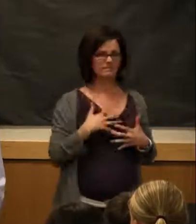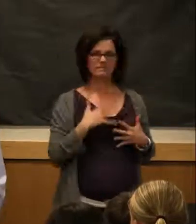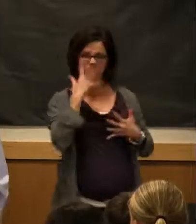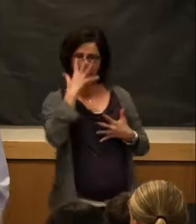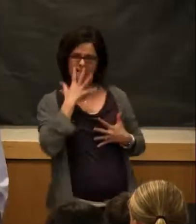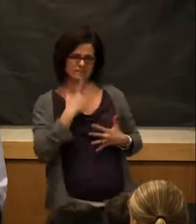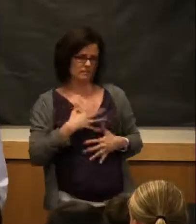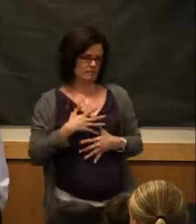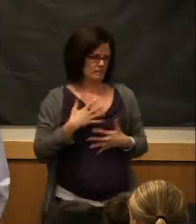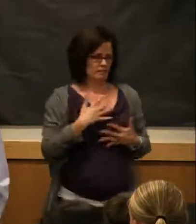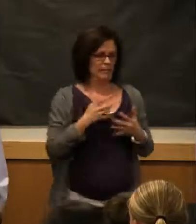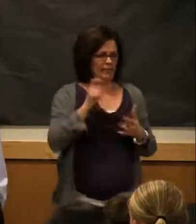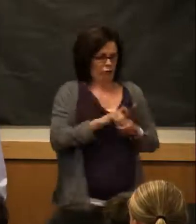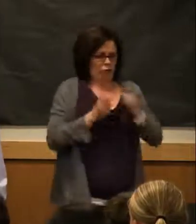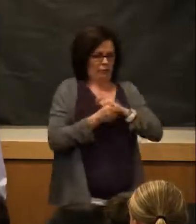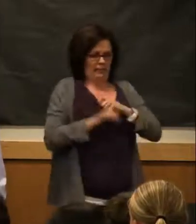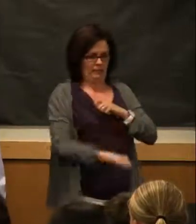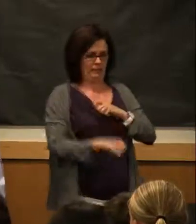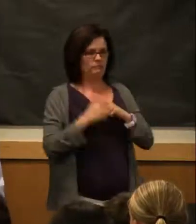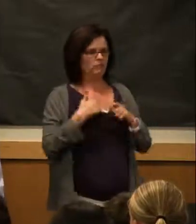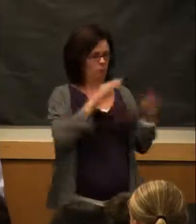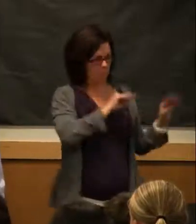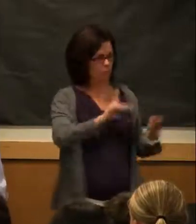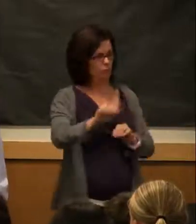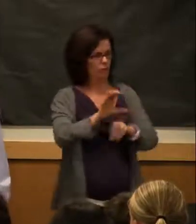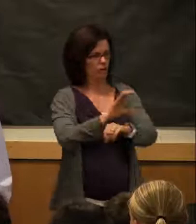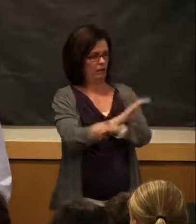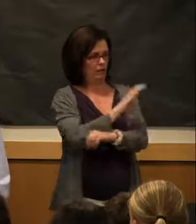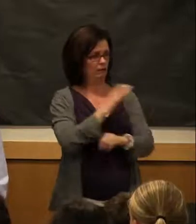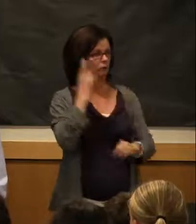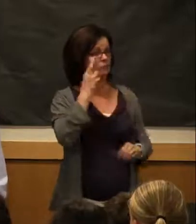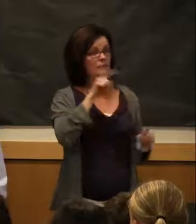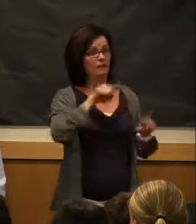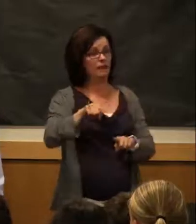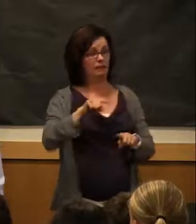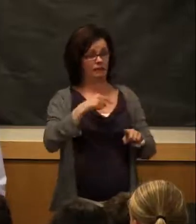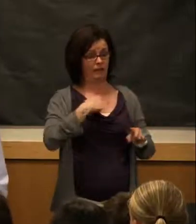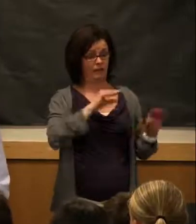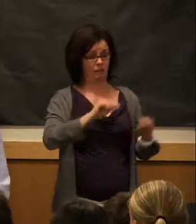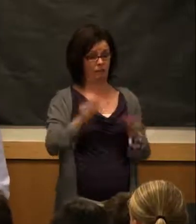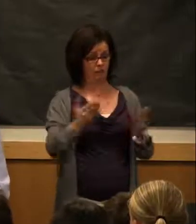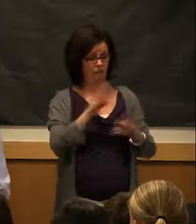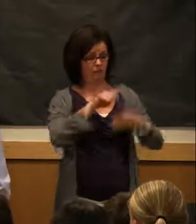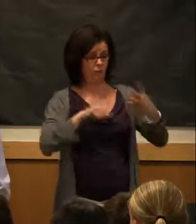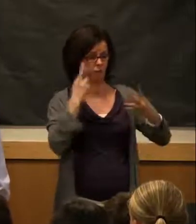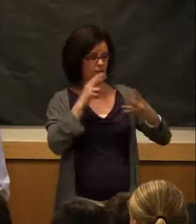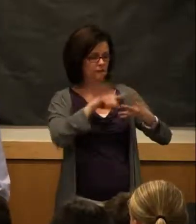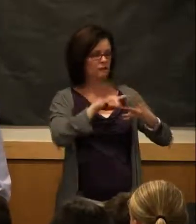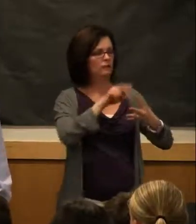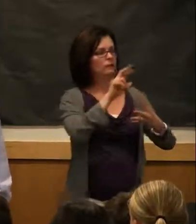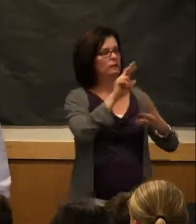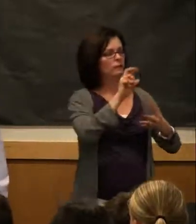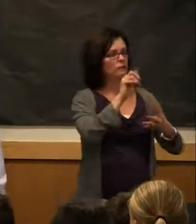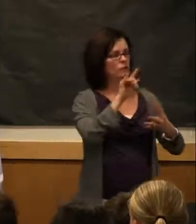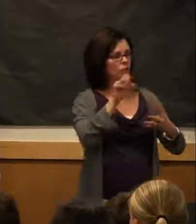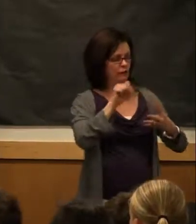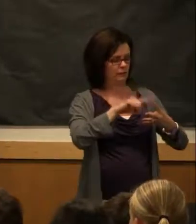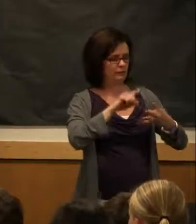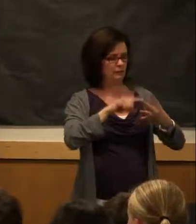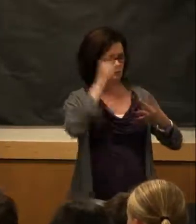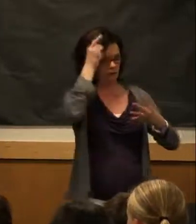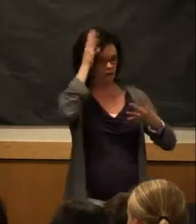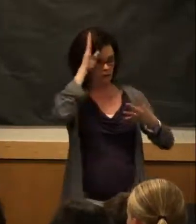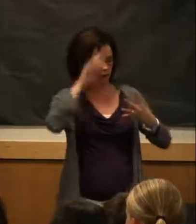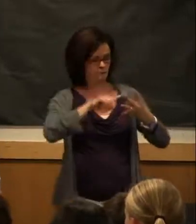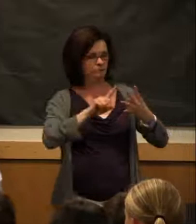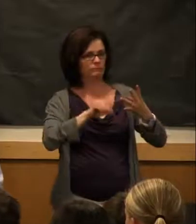to Colorado for 4 reasons. And that was the Rockies, the Avalanche, the Nuggets, and the Broncos. It